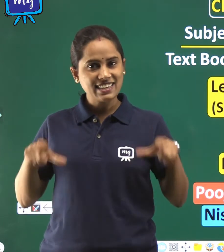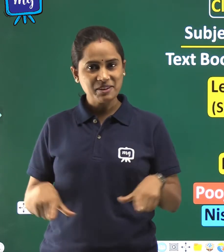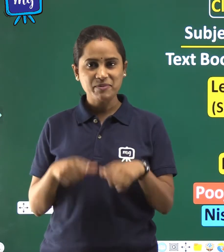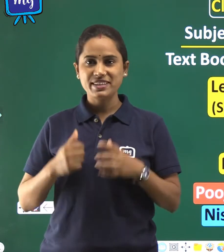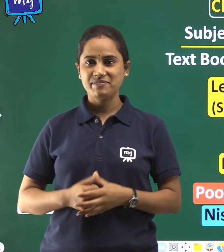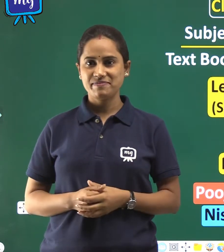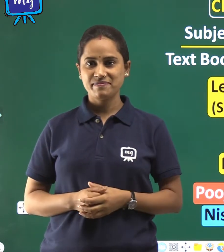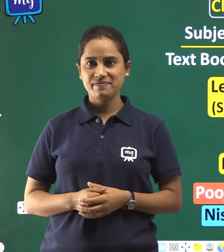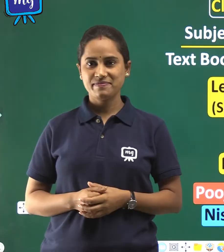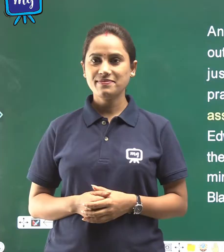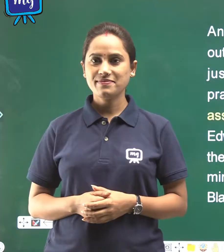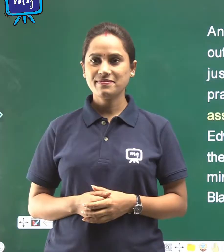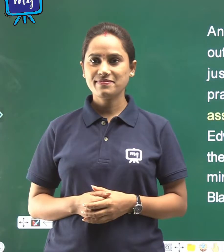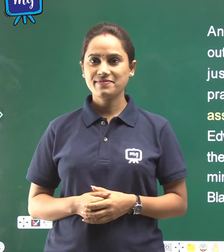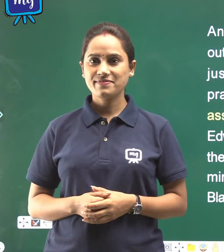summary.